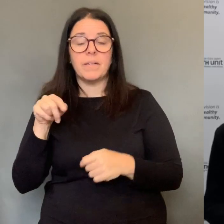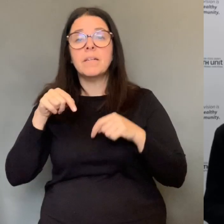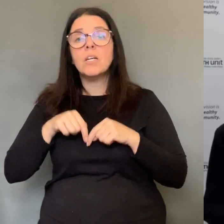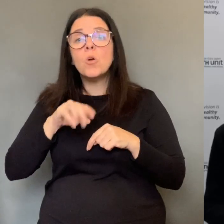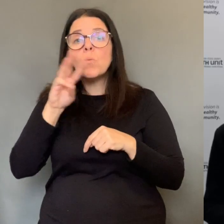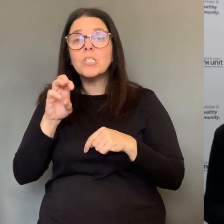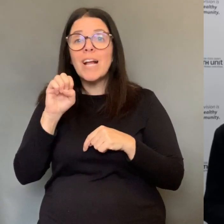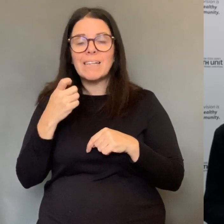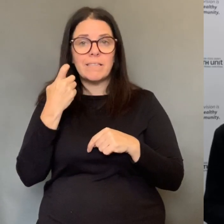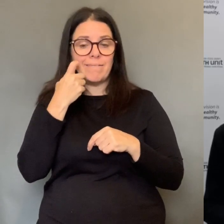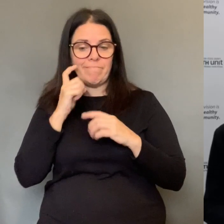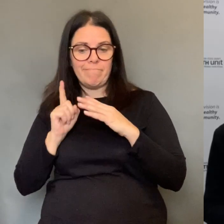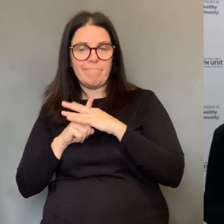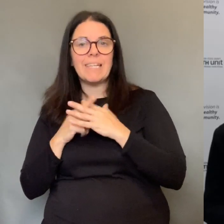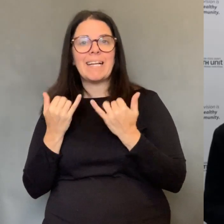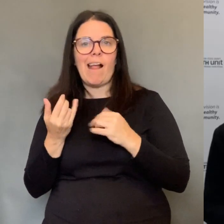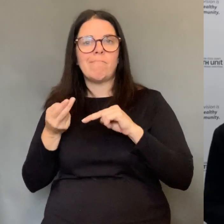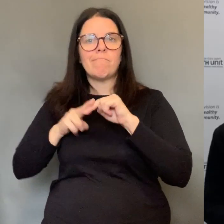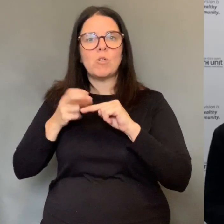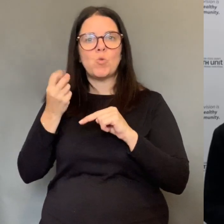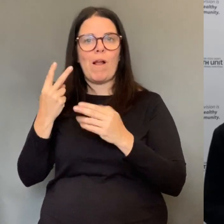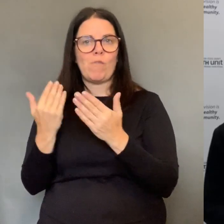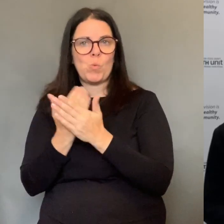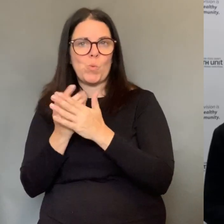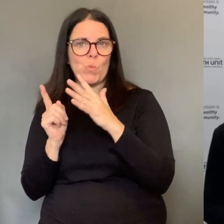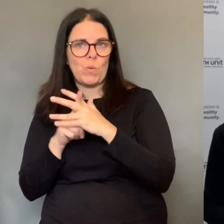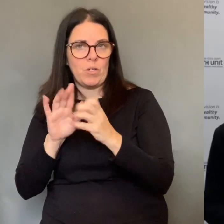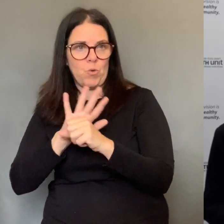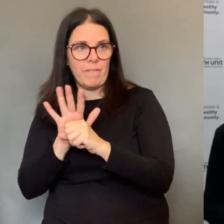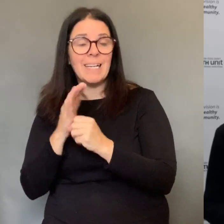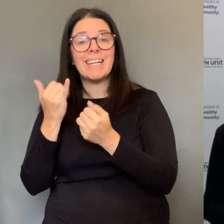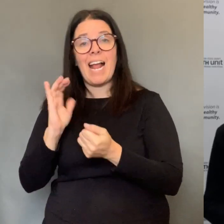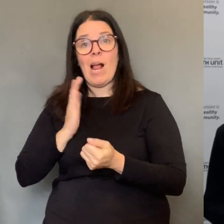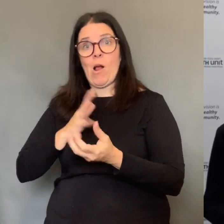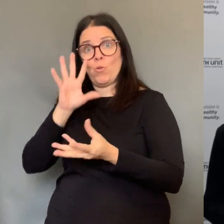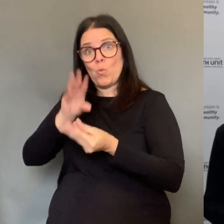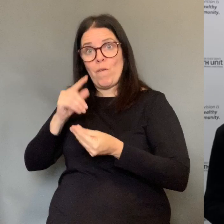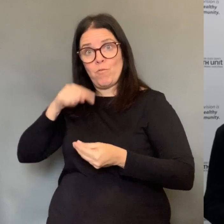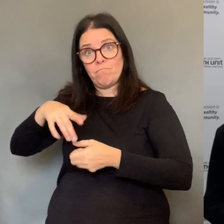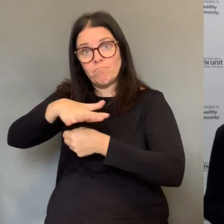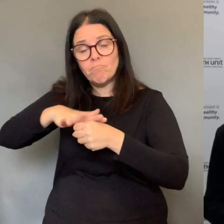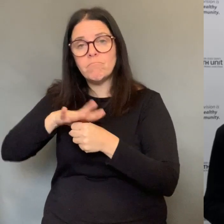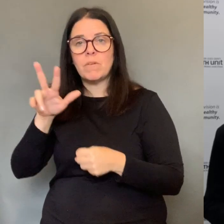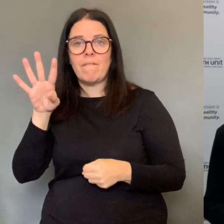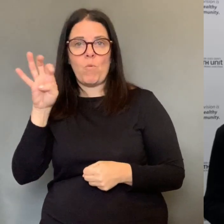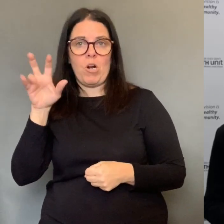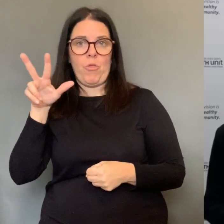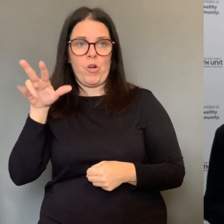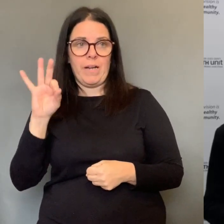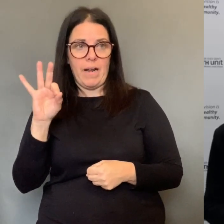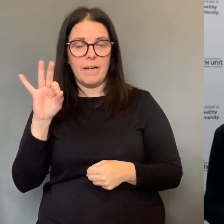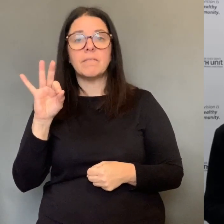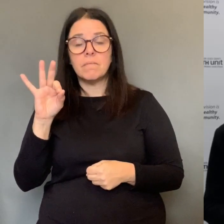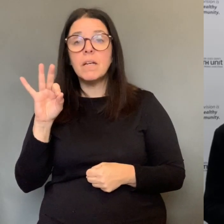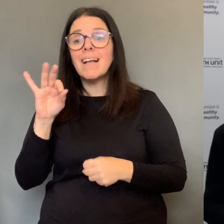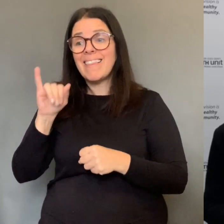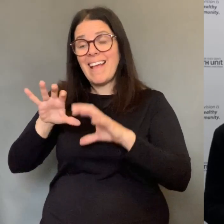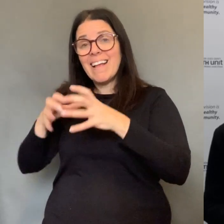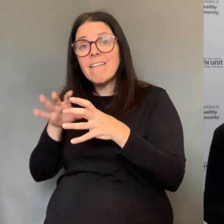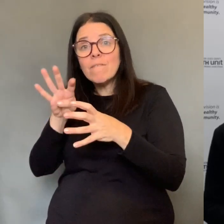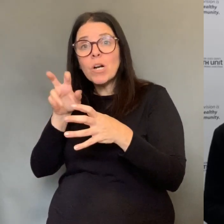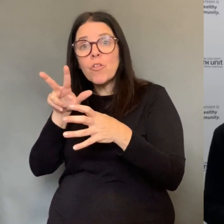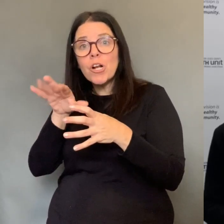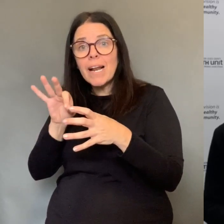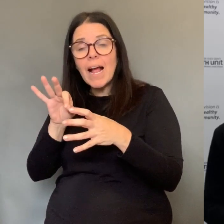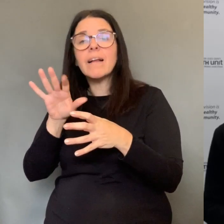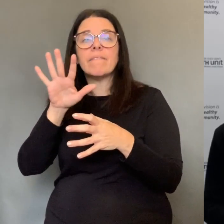We are sad to report 3 additional deaths due to COVID-19. Our community has lost a total of 21